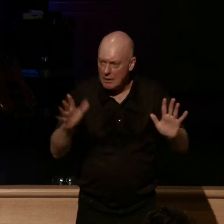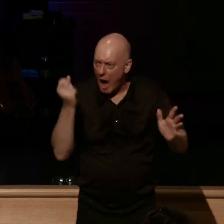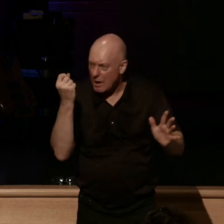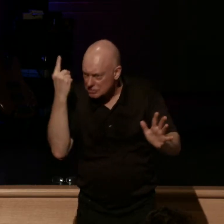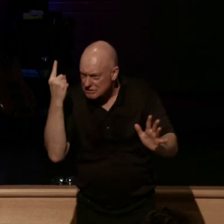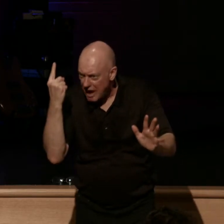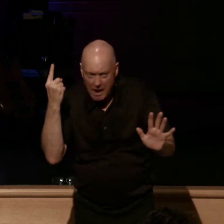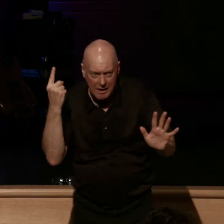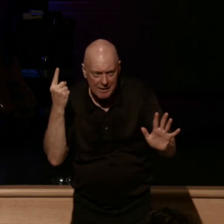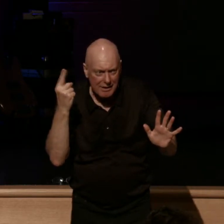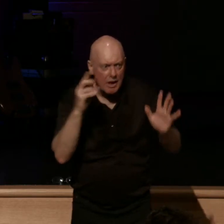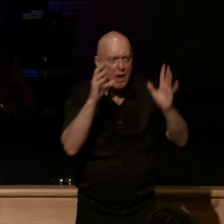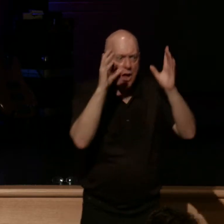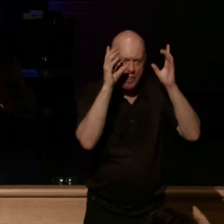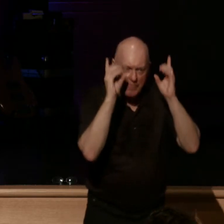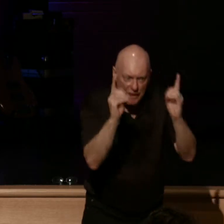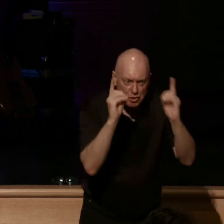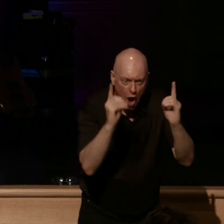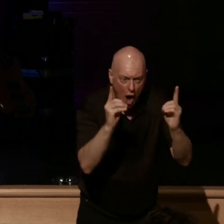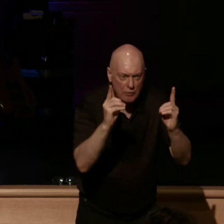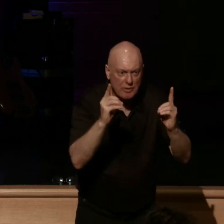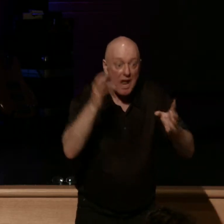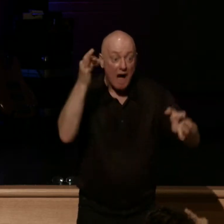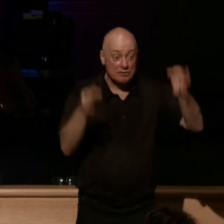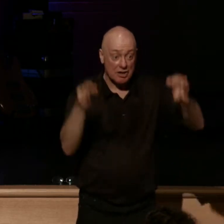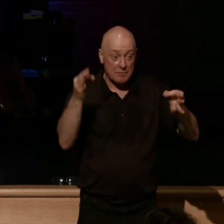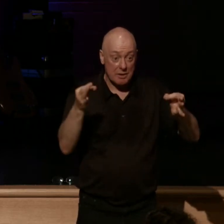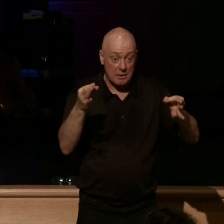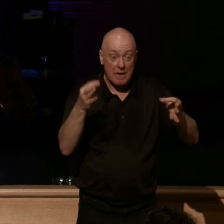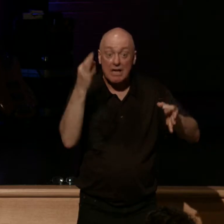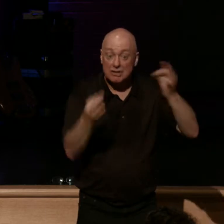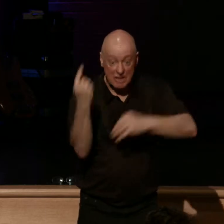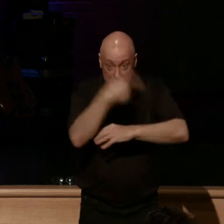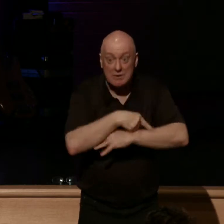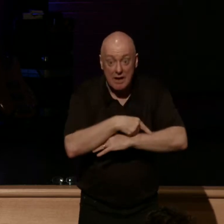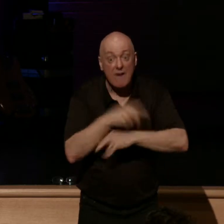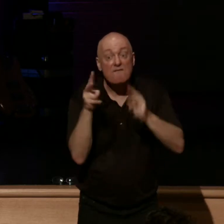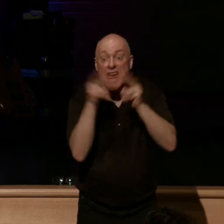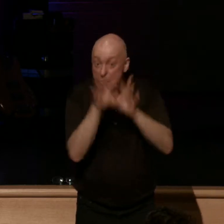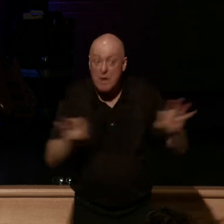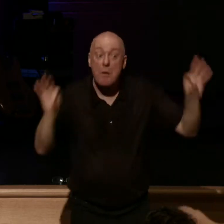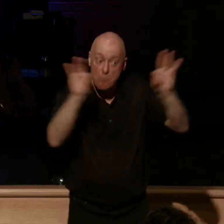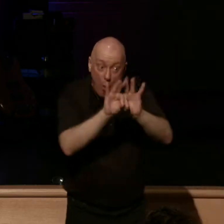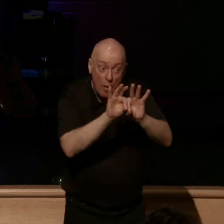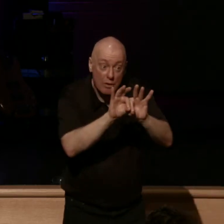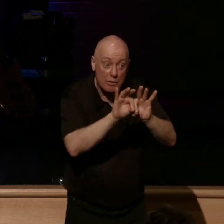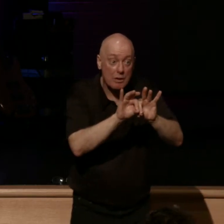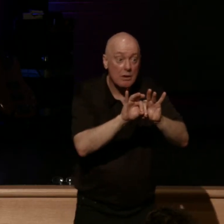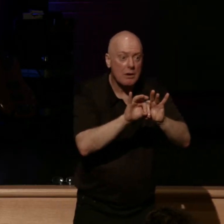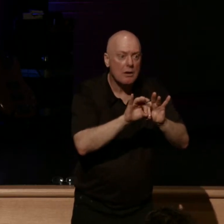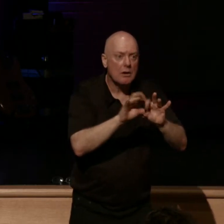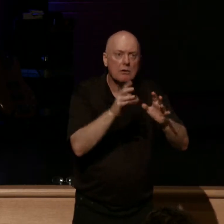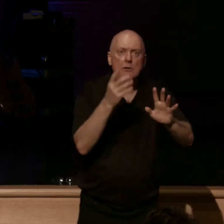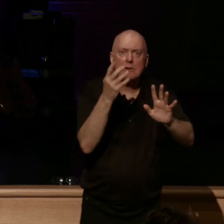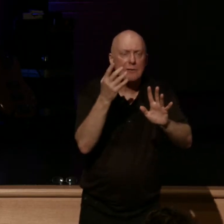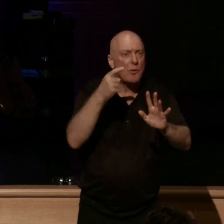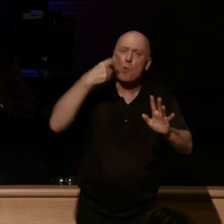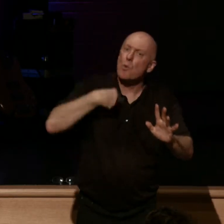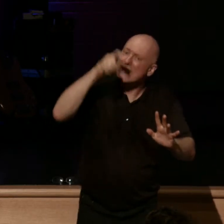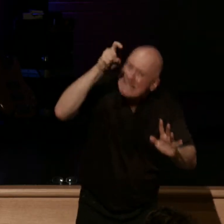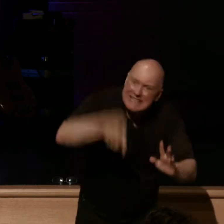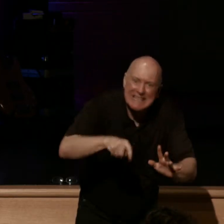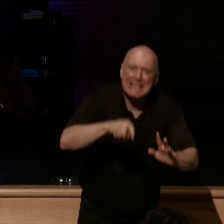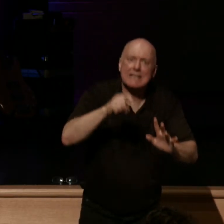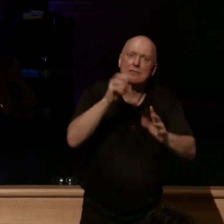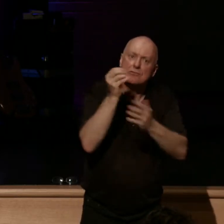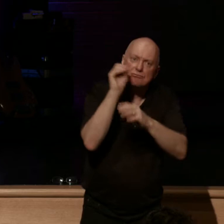understand here, okay, the doctrine of the judgment is so critical to the urgency of the gospel.